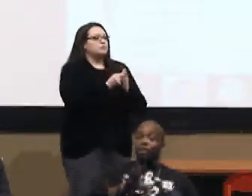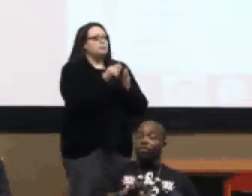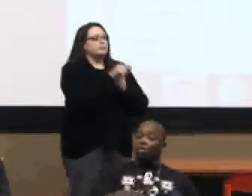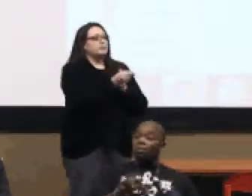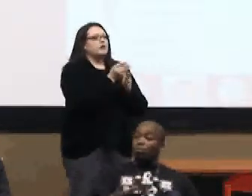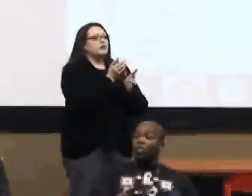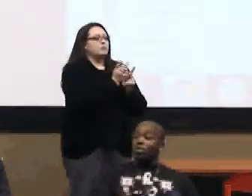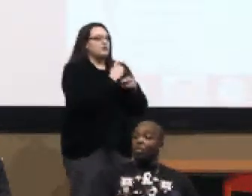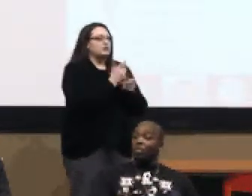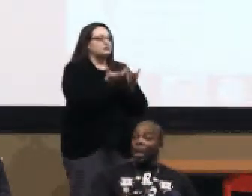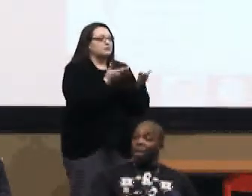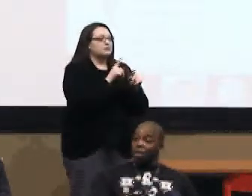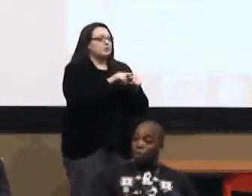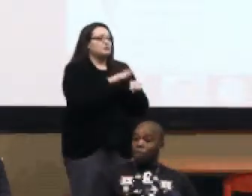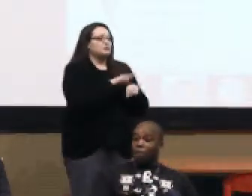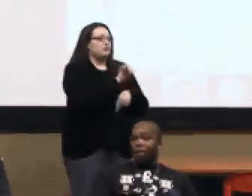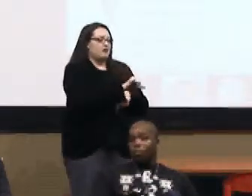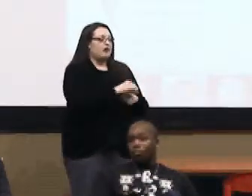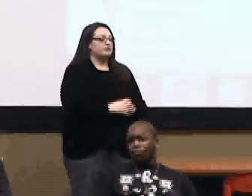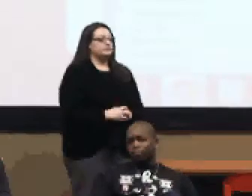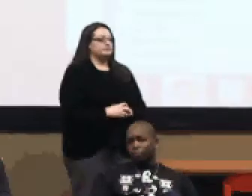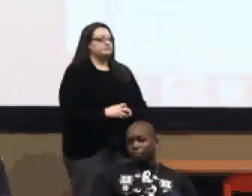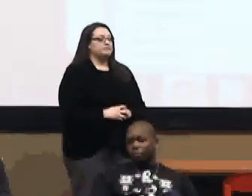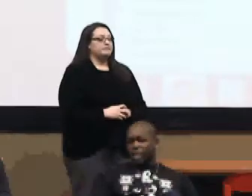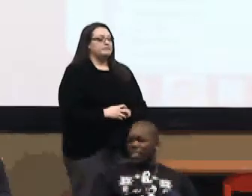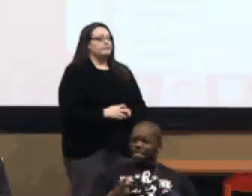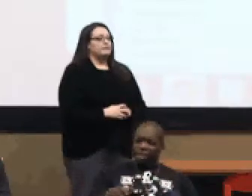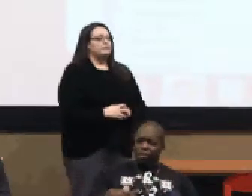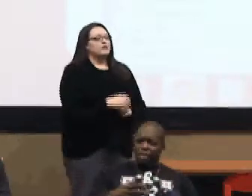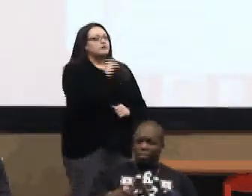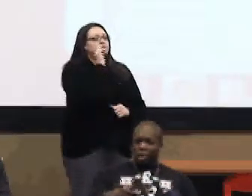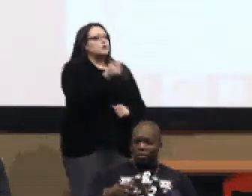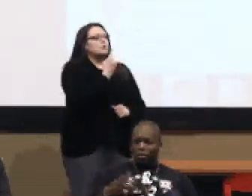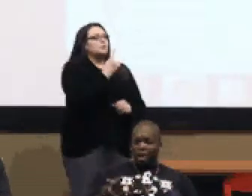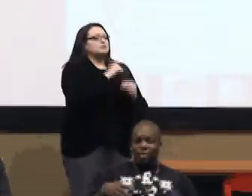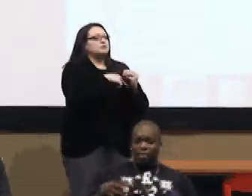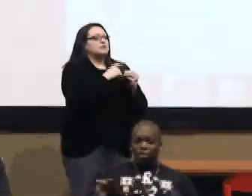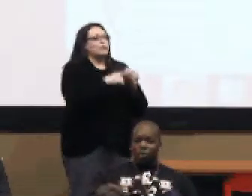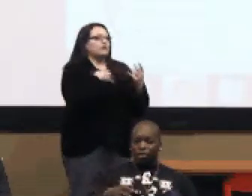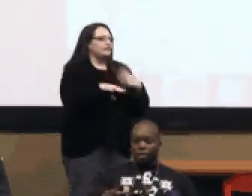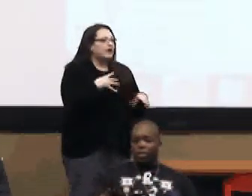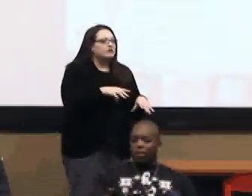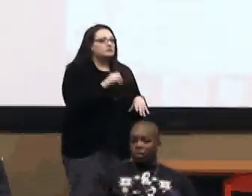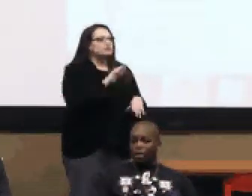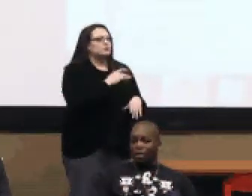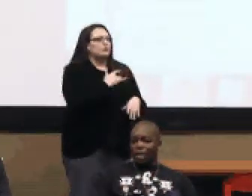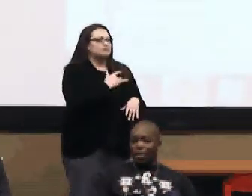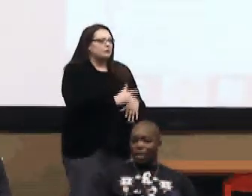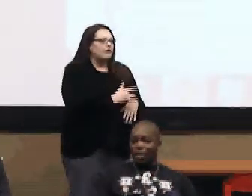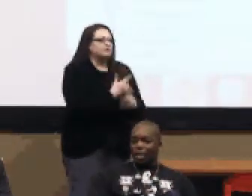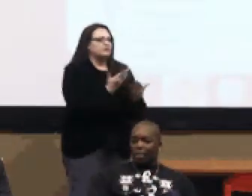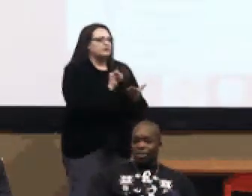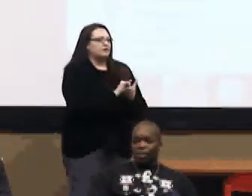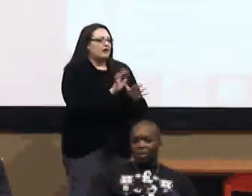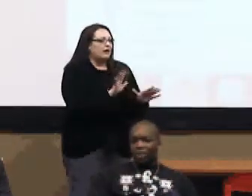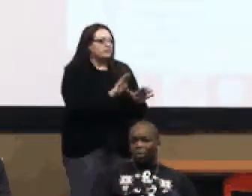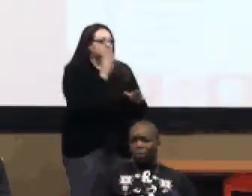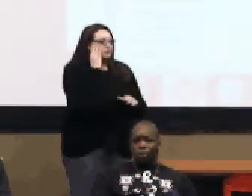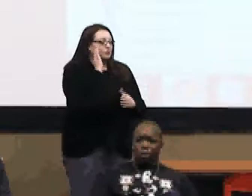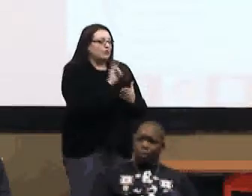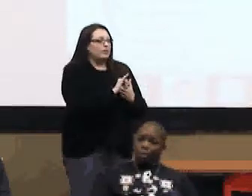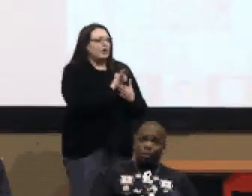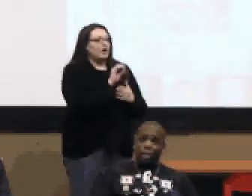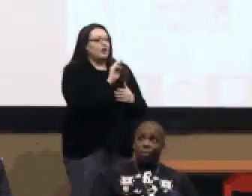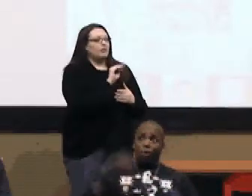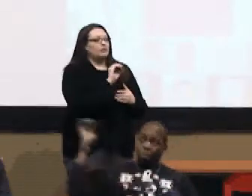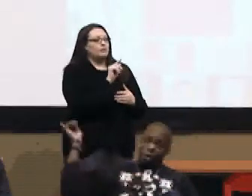products and services based on that. And it's not always about fashion or trend or things like that. Did you know that the